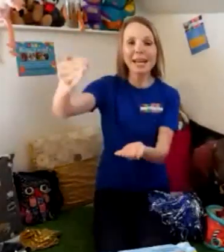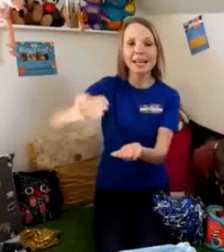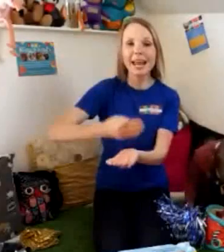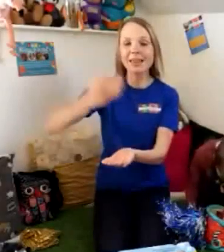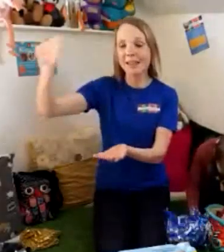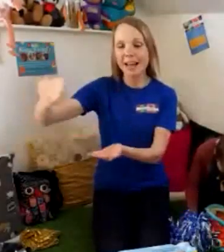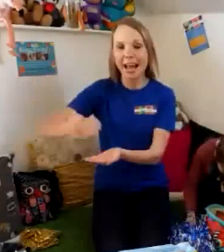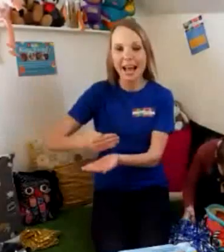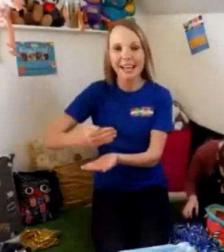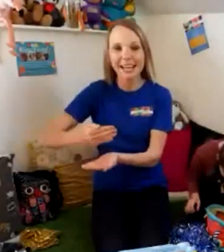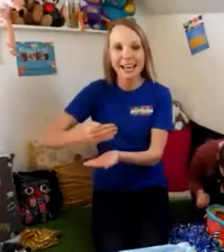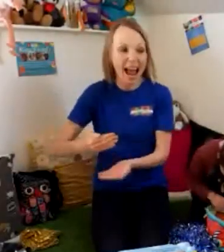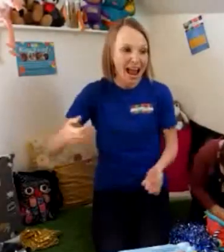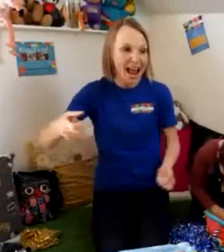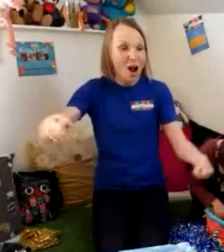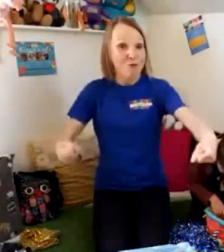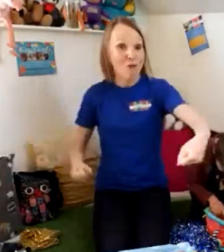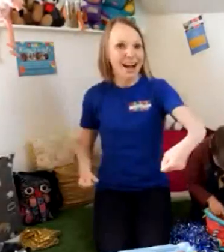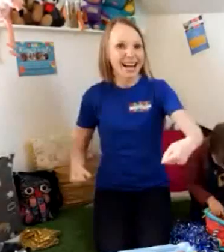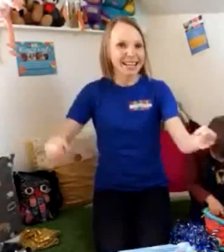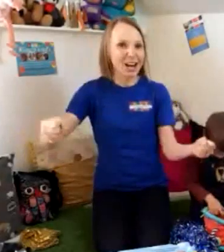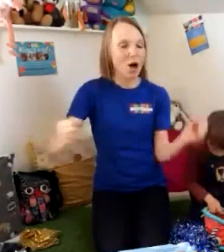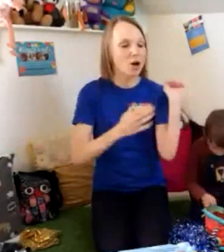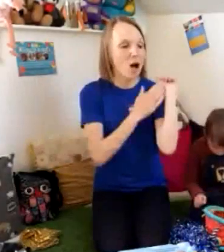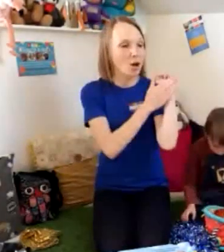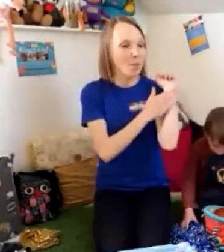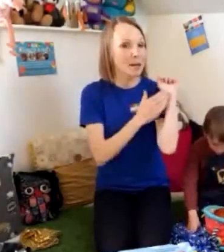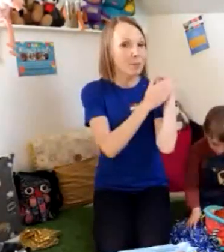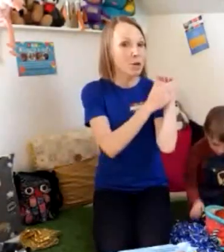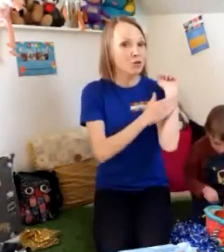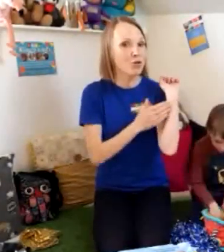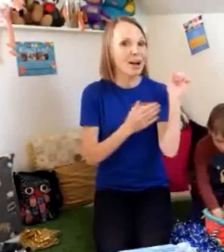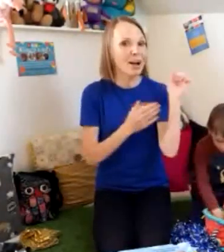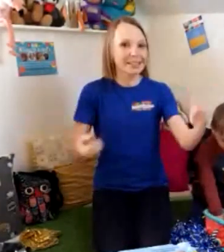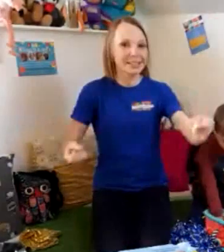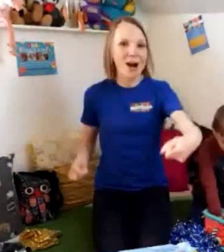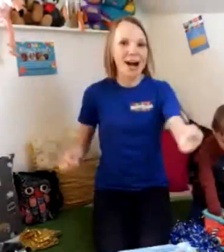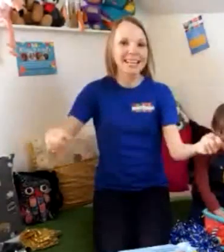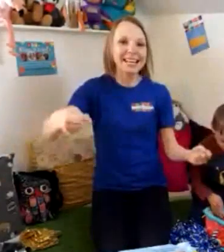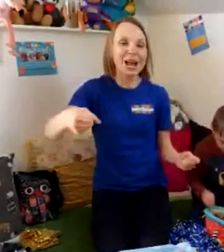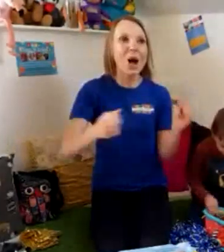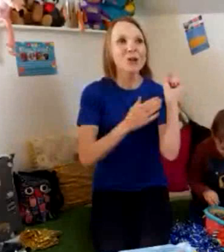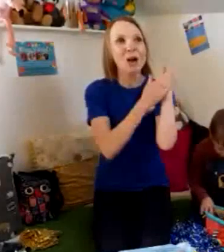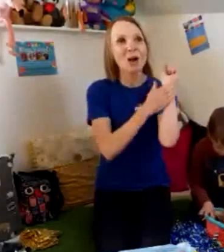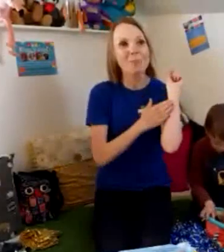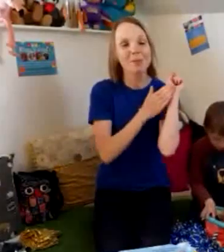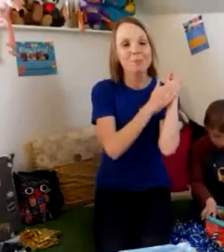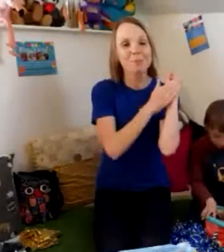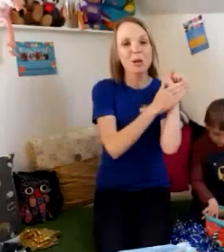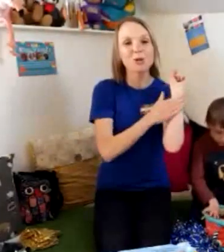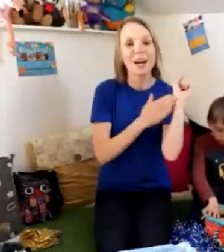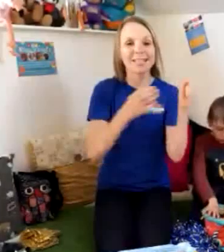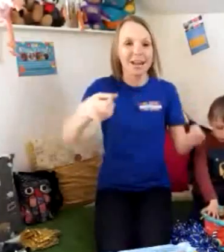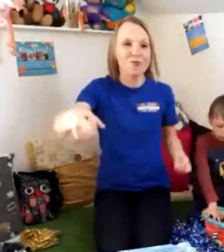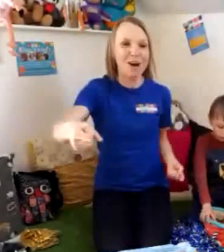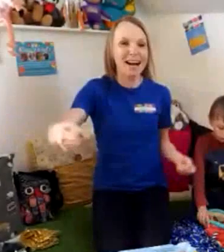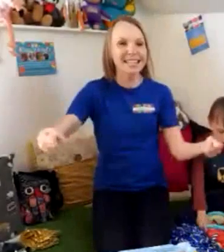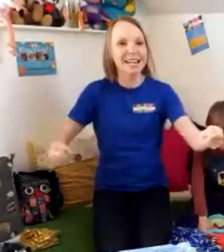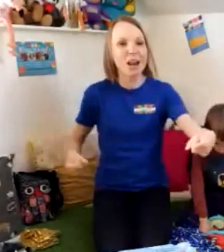in the hay. Riding along on a big blue tractor, riding along on a big blue tractor, riding along